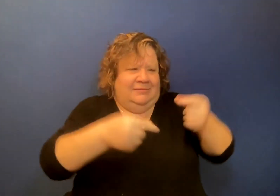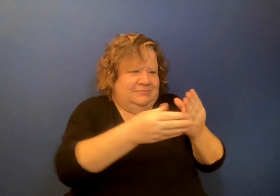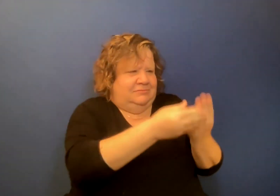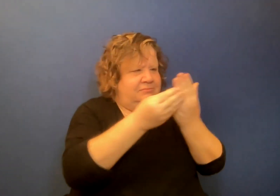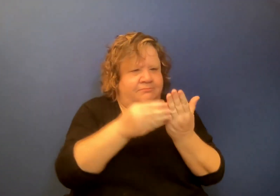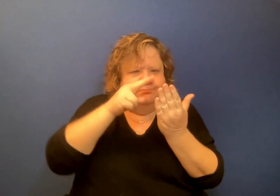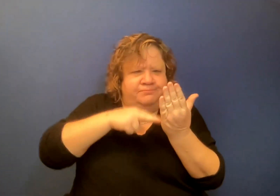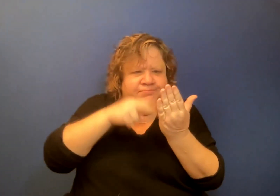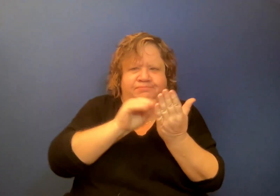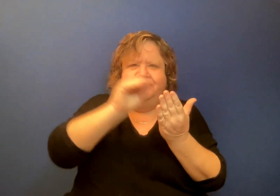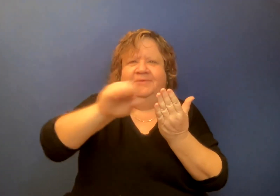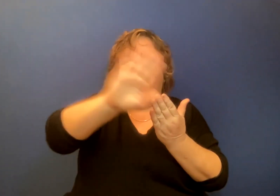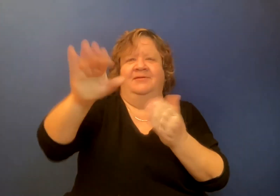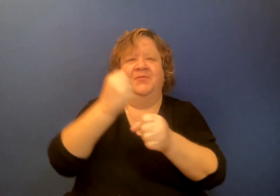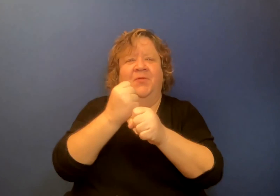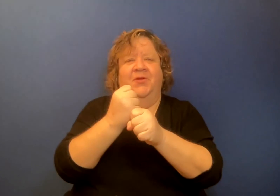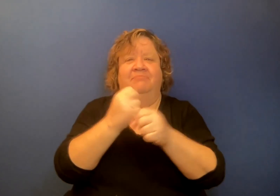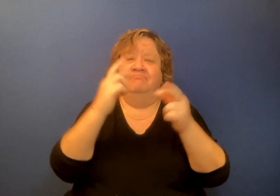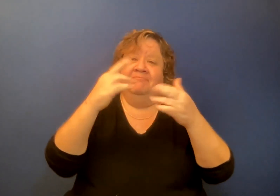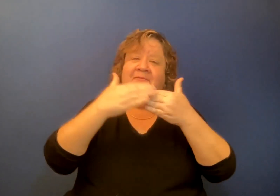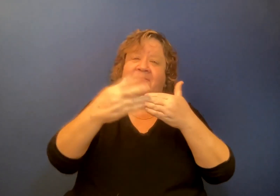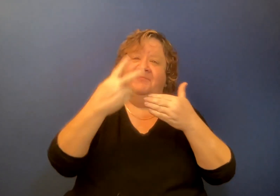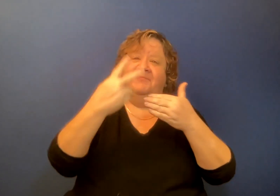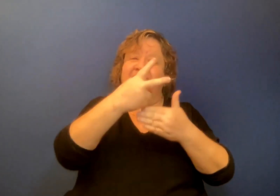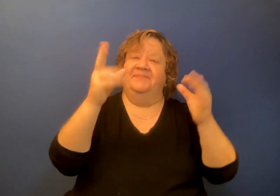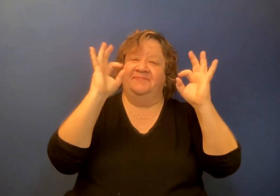Thank you all. Bye.